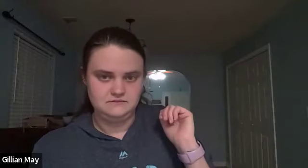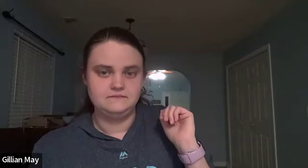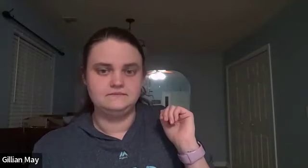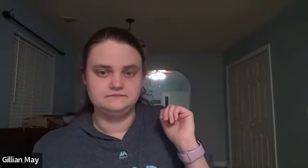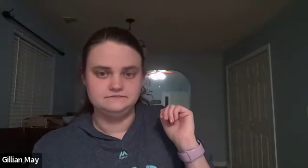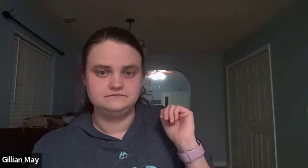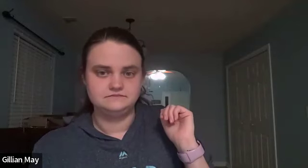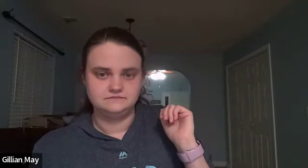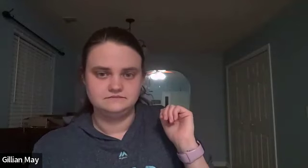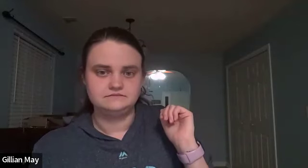Mm-hmm.